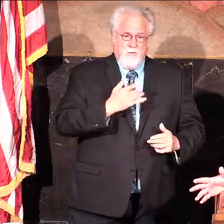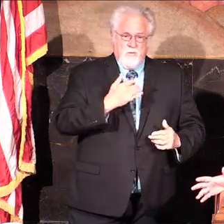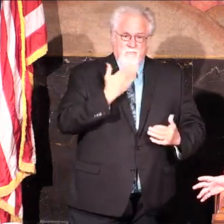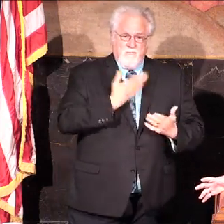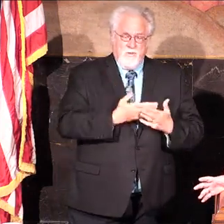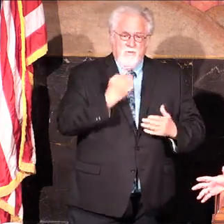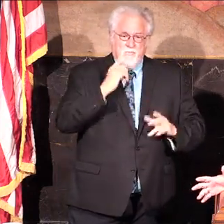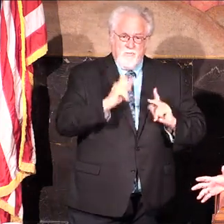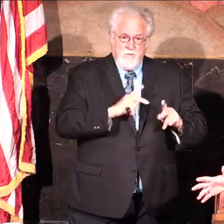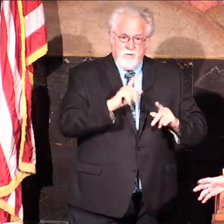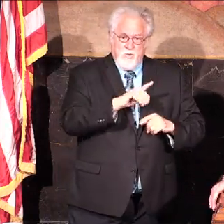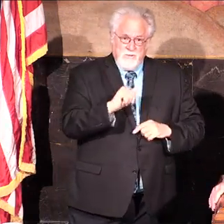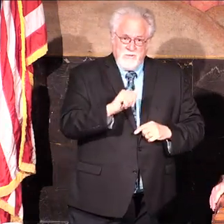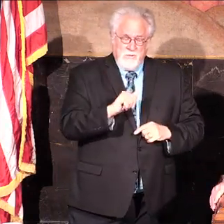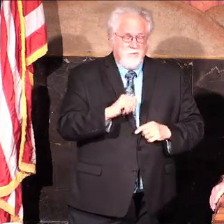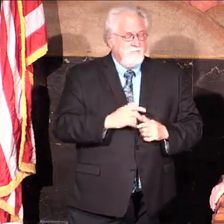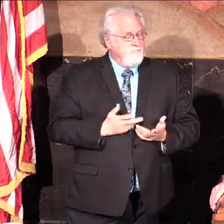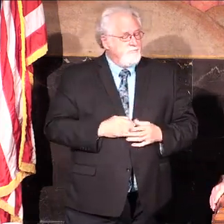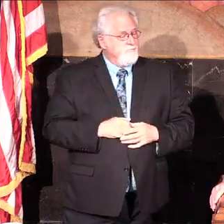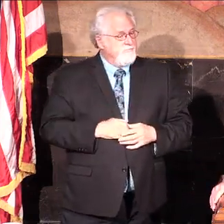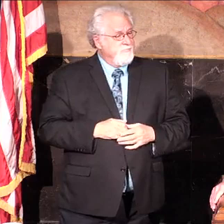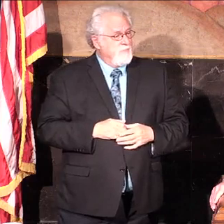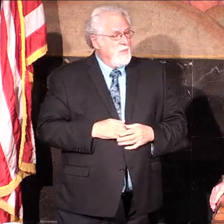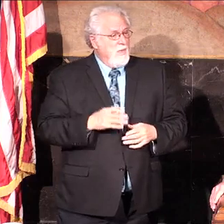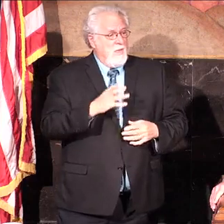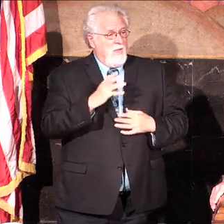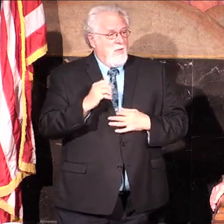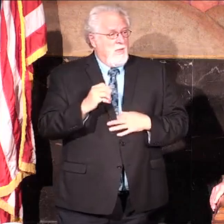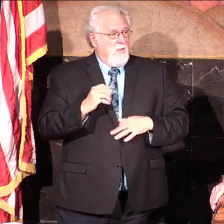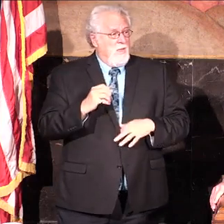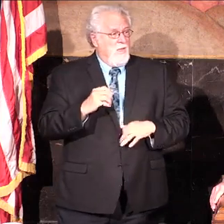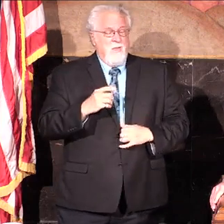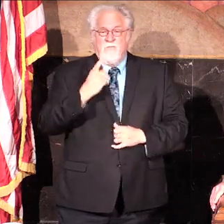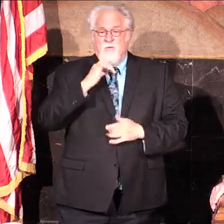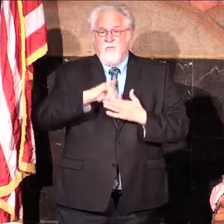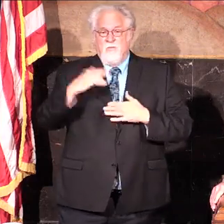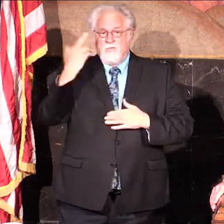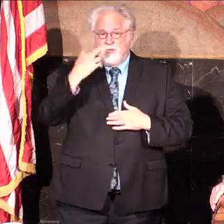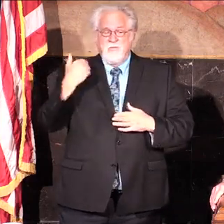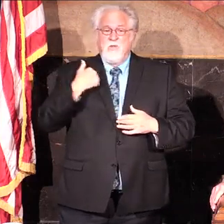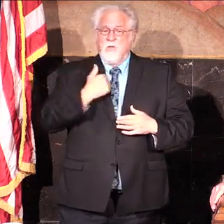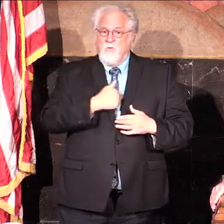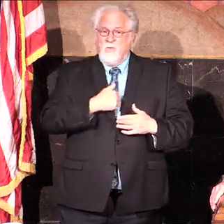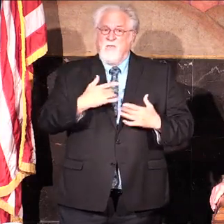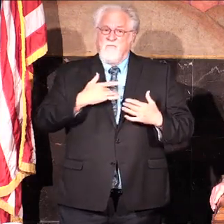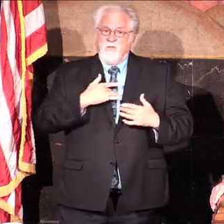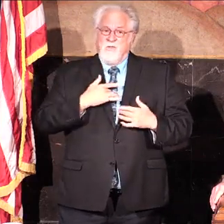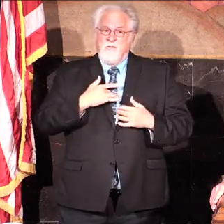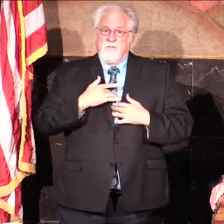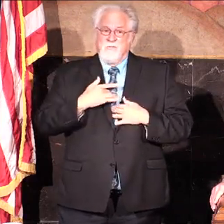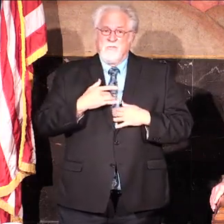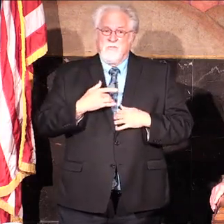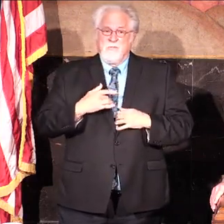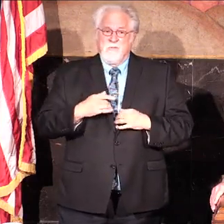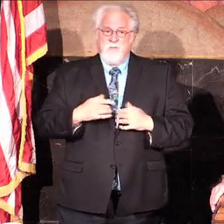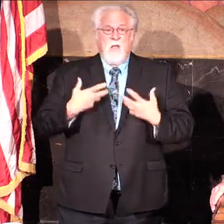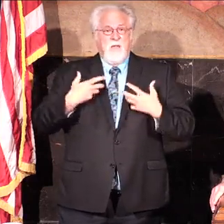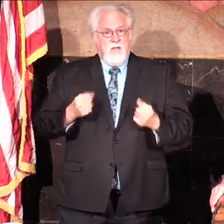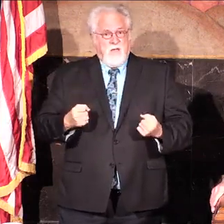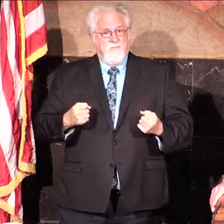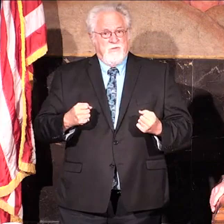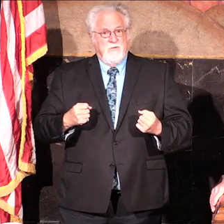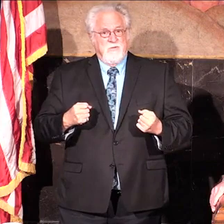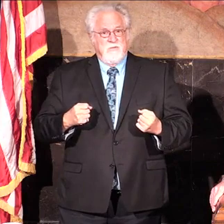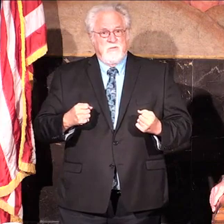people of the state of Louisiana. And for all of those reasons, we feel confident